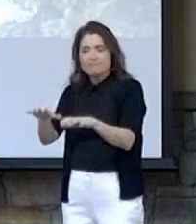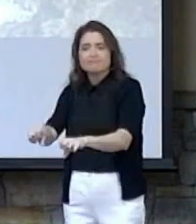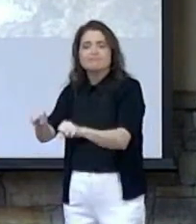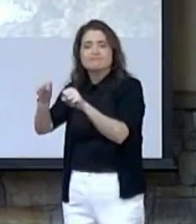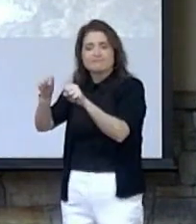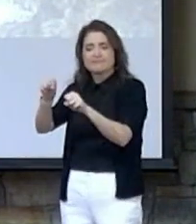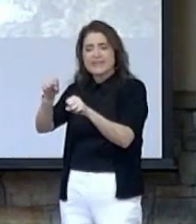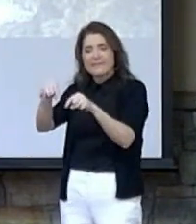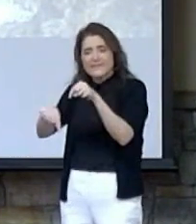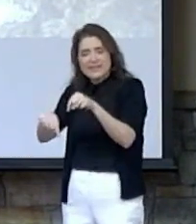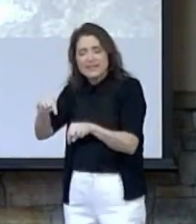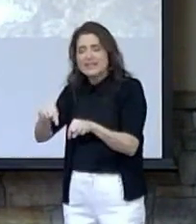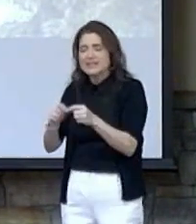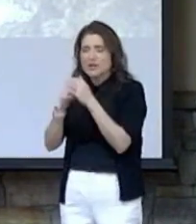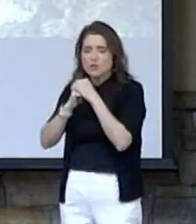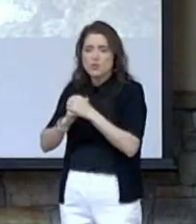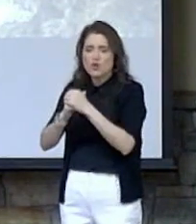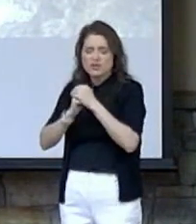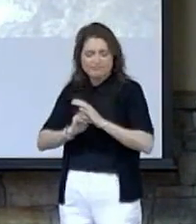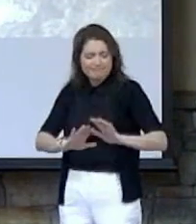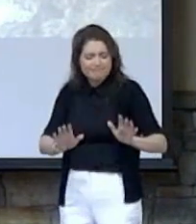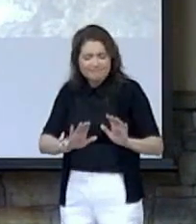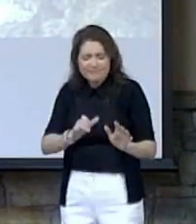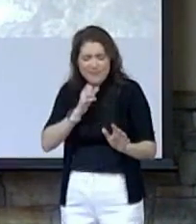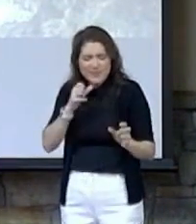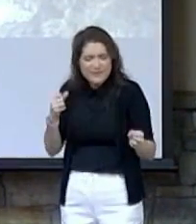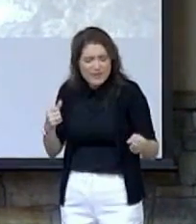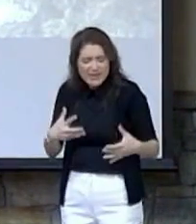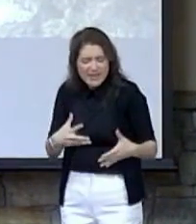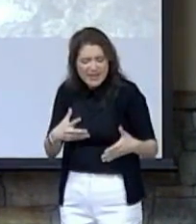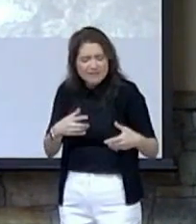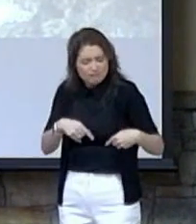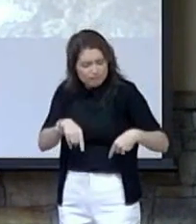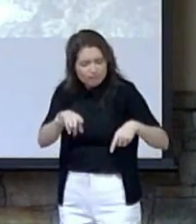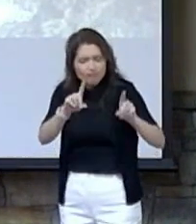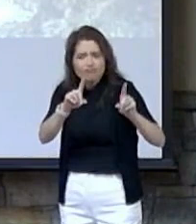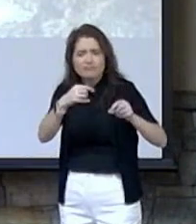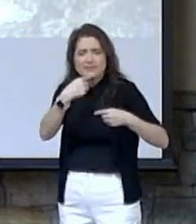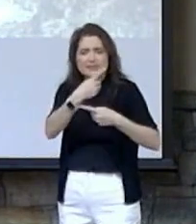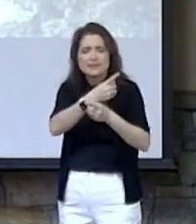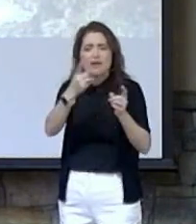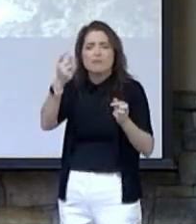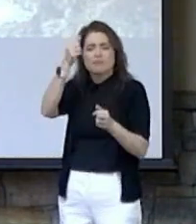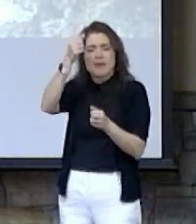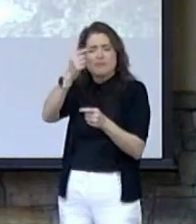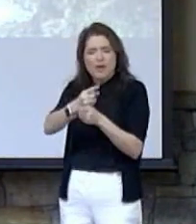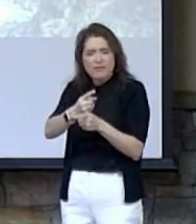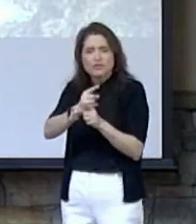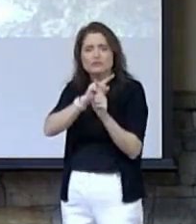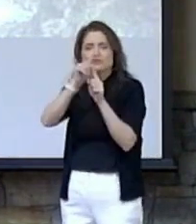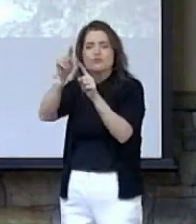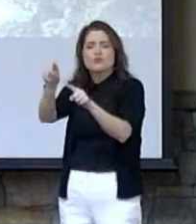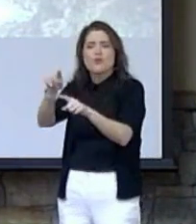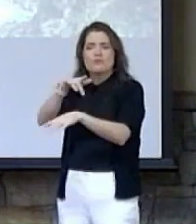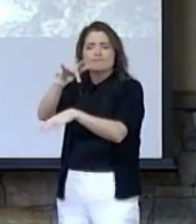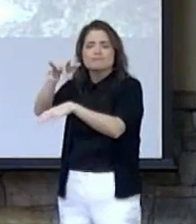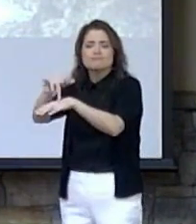him. Then Jesus said to them, 'Do not be afraid. Go and tell my brothers to go to Galilee, and there they will see